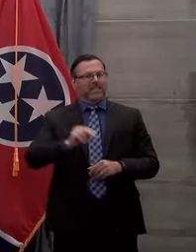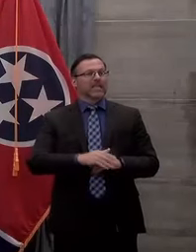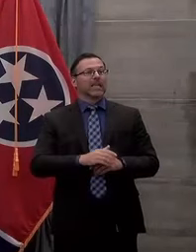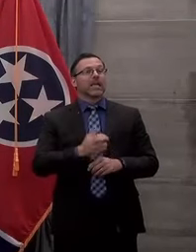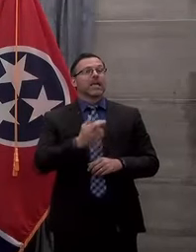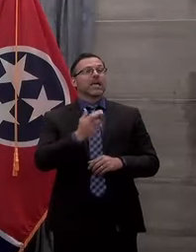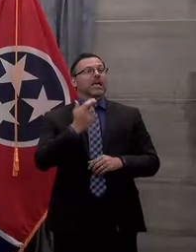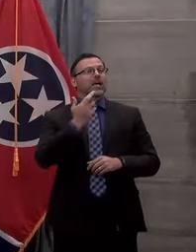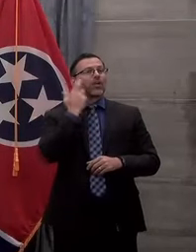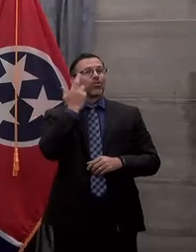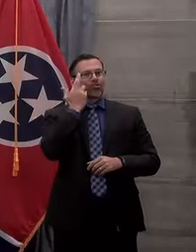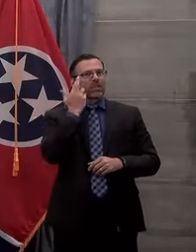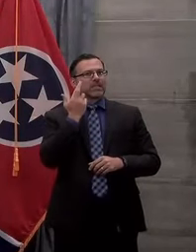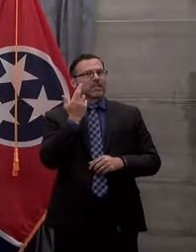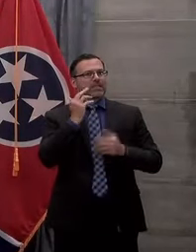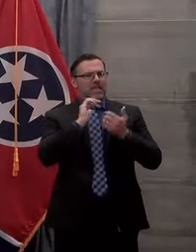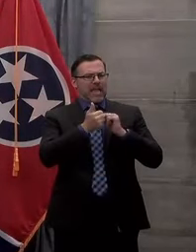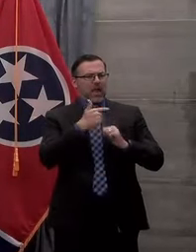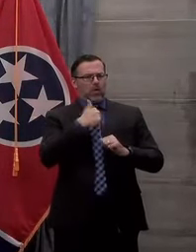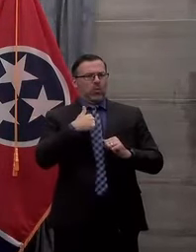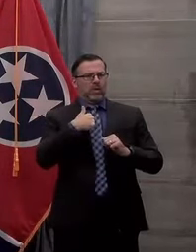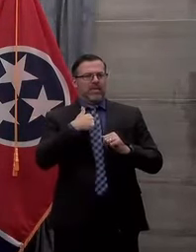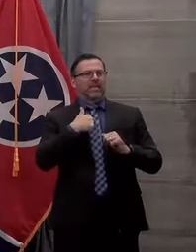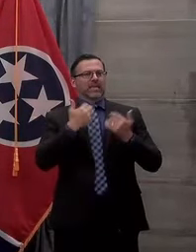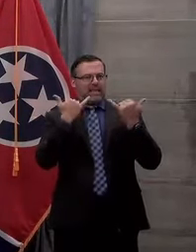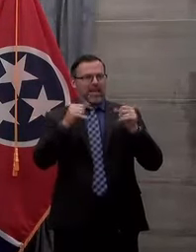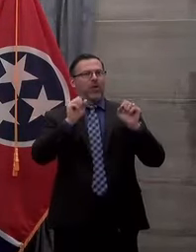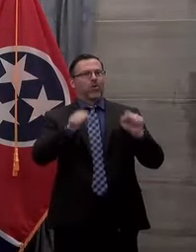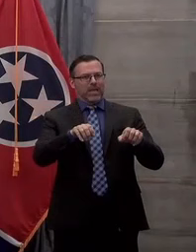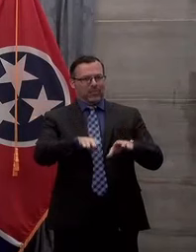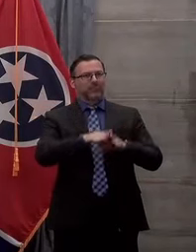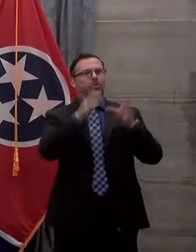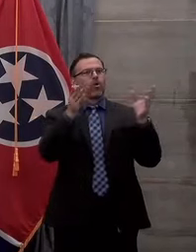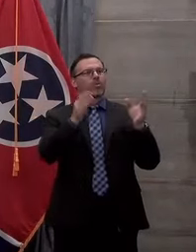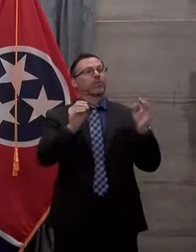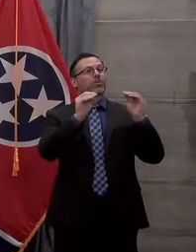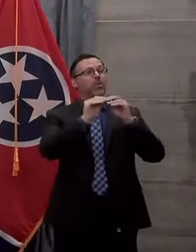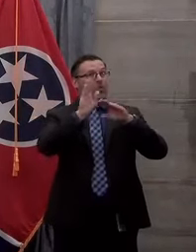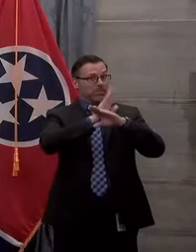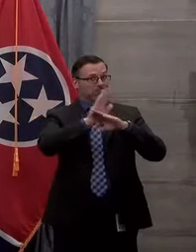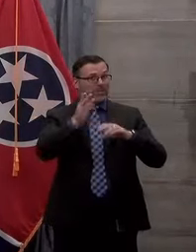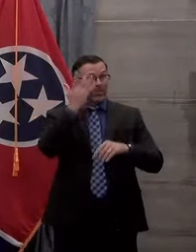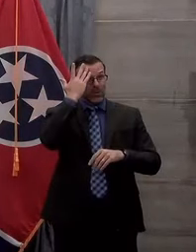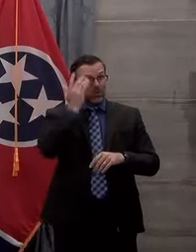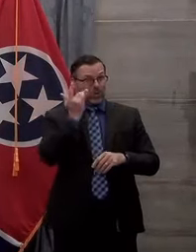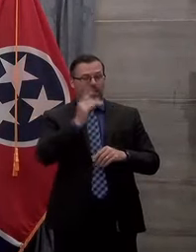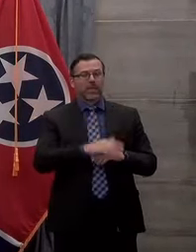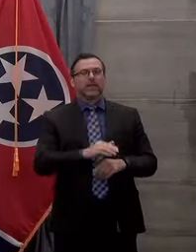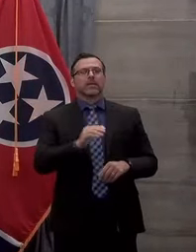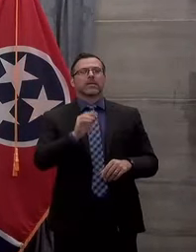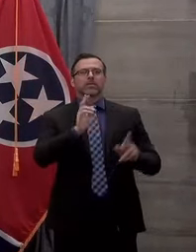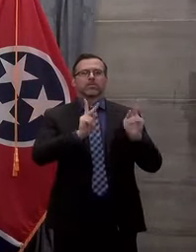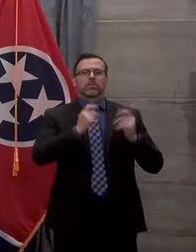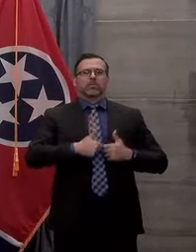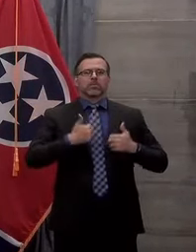where we're to the place that we could open our economy in a greater way. One of the reasons is because Tennesseans did